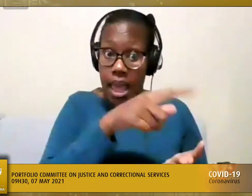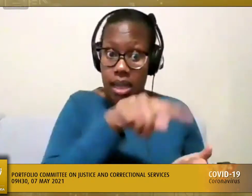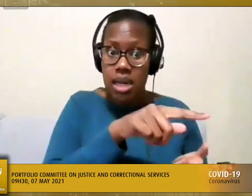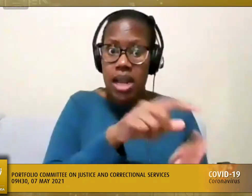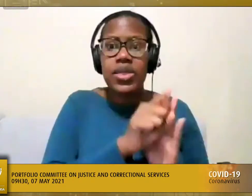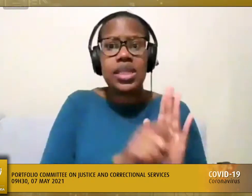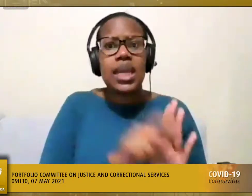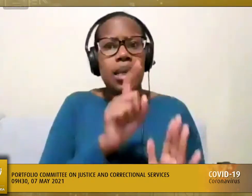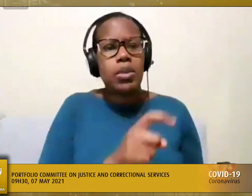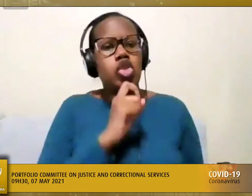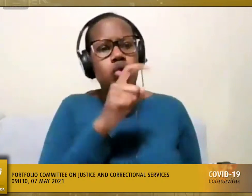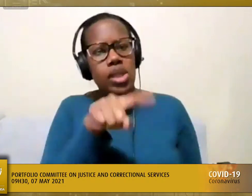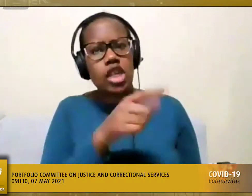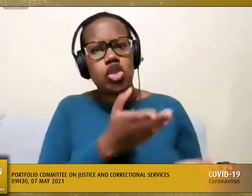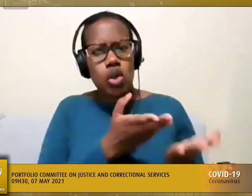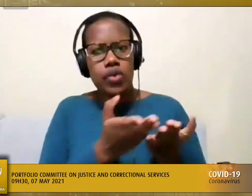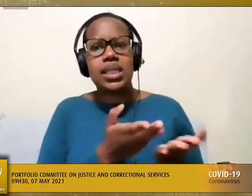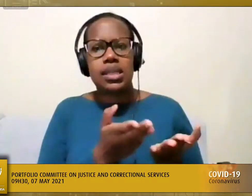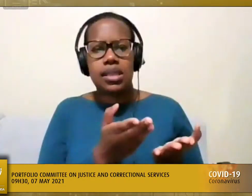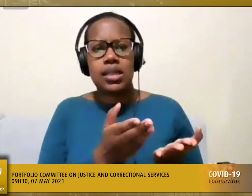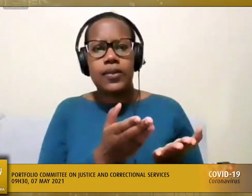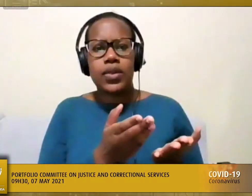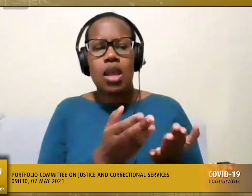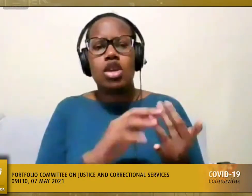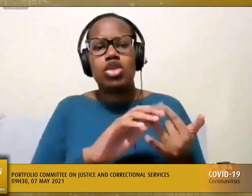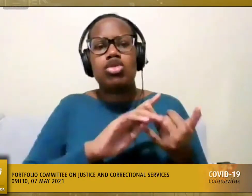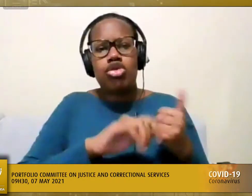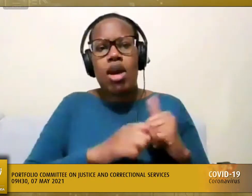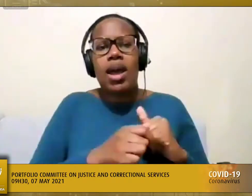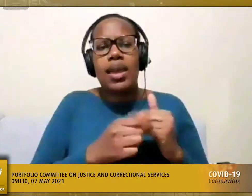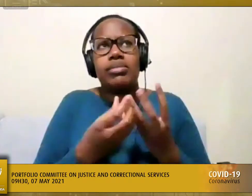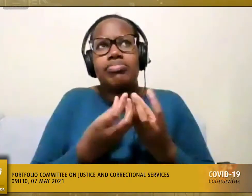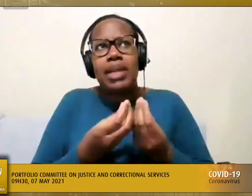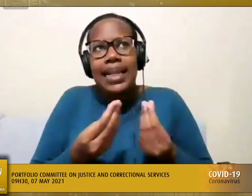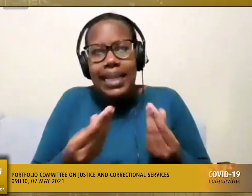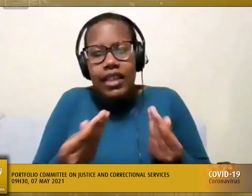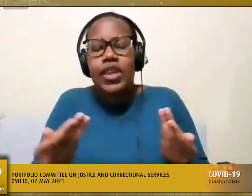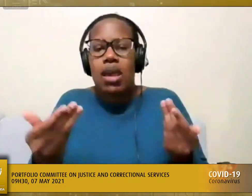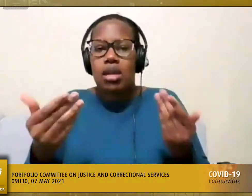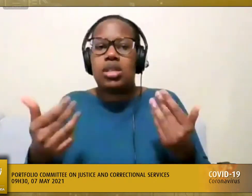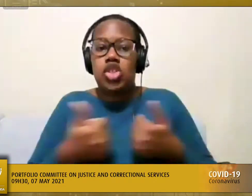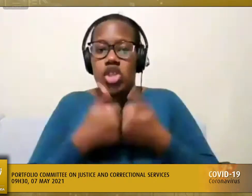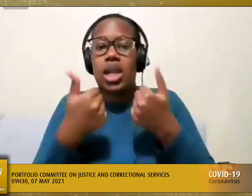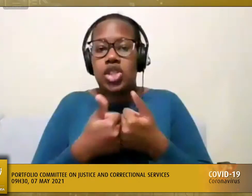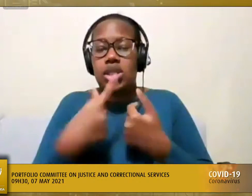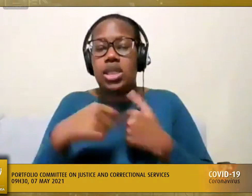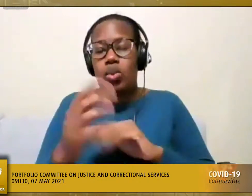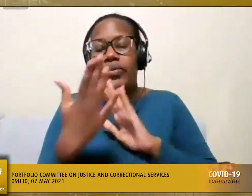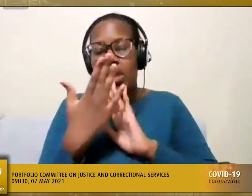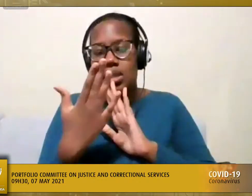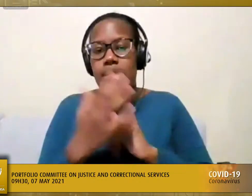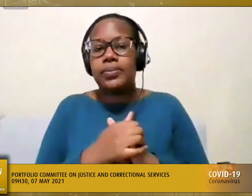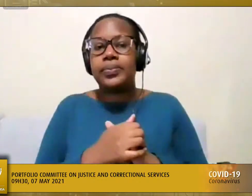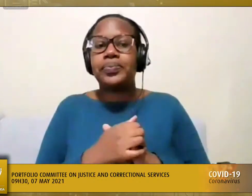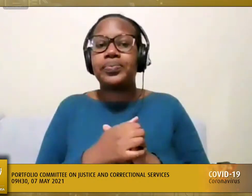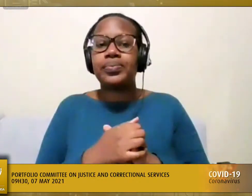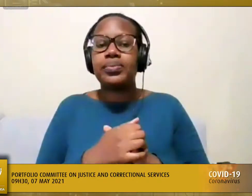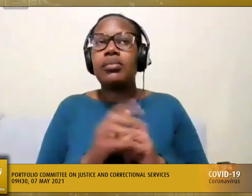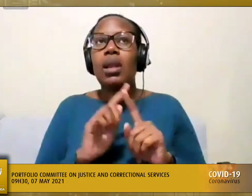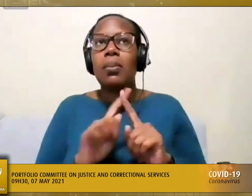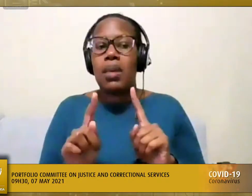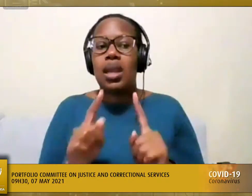must use their services to try and alleviate the challenges that we are faced with currently but